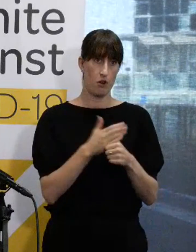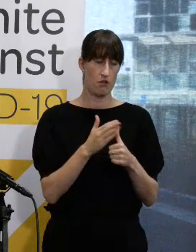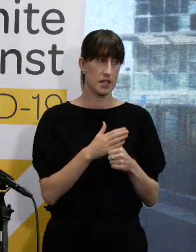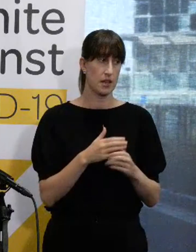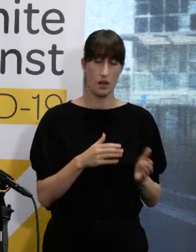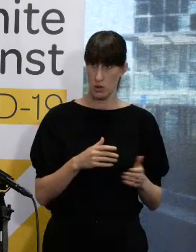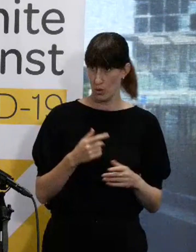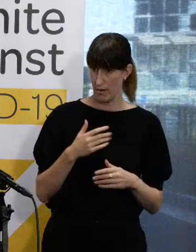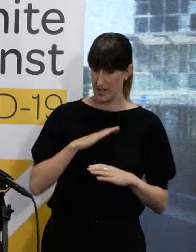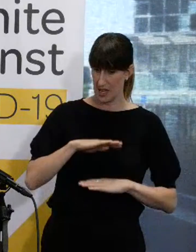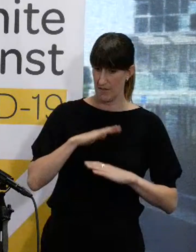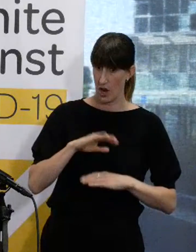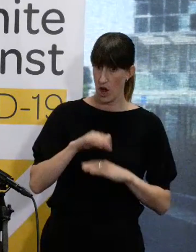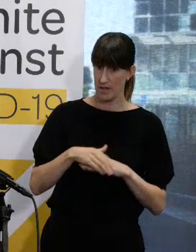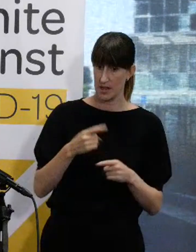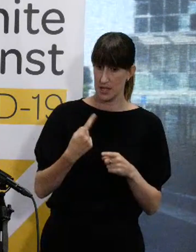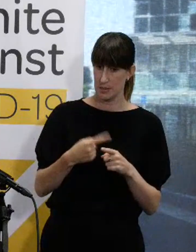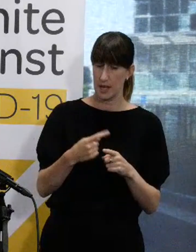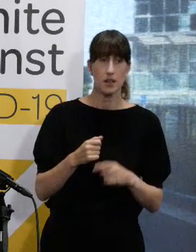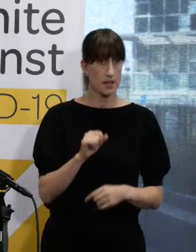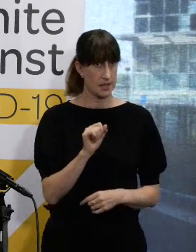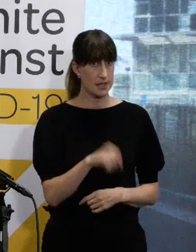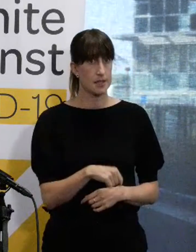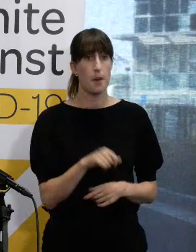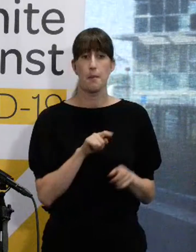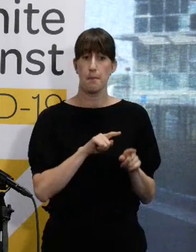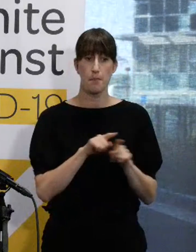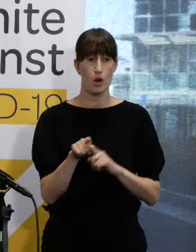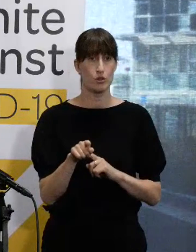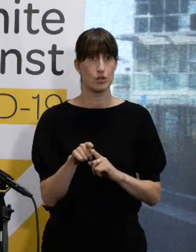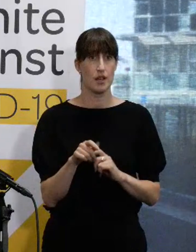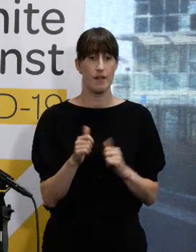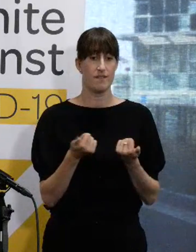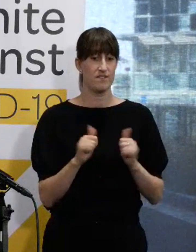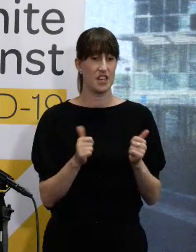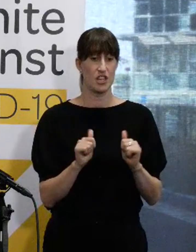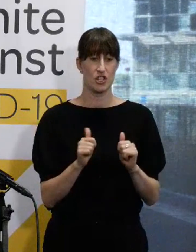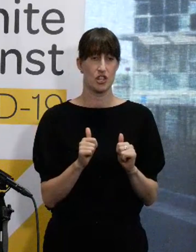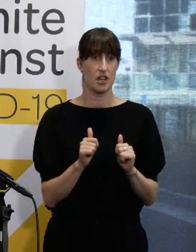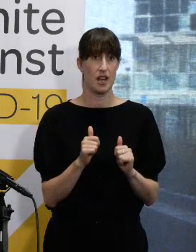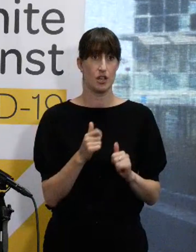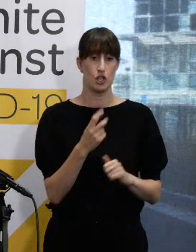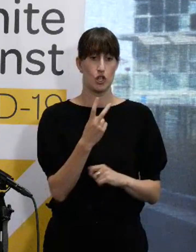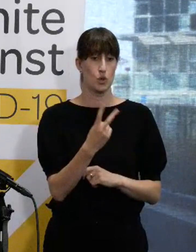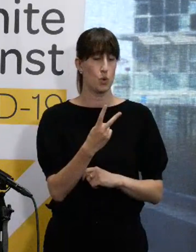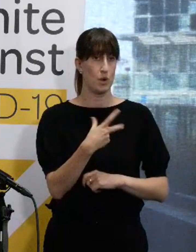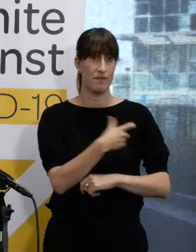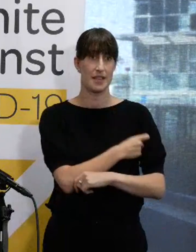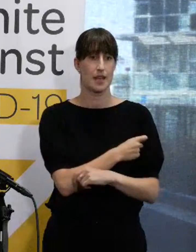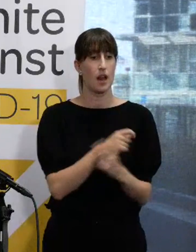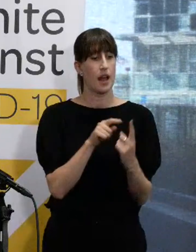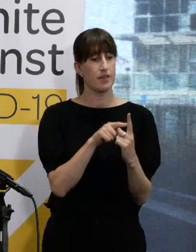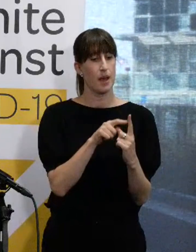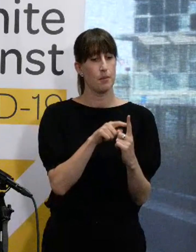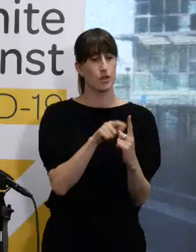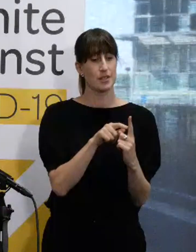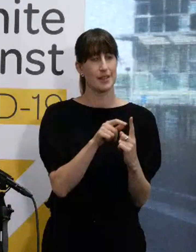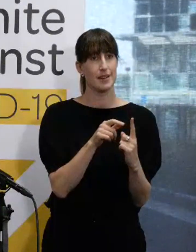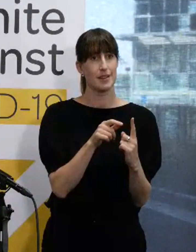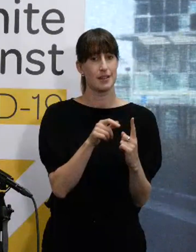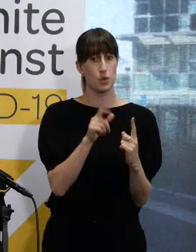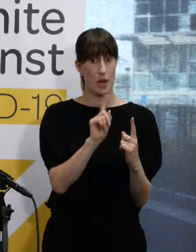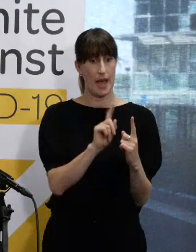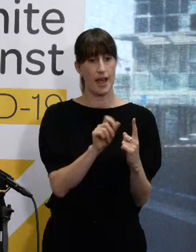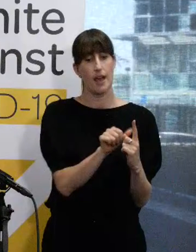very good, and many of them have had 2 doses, like the colleague of our case we have we're talking about today. So